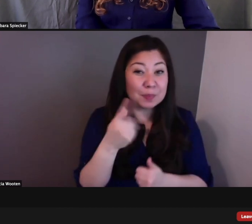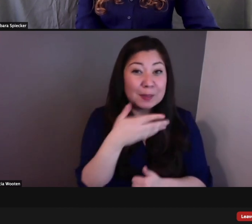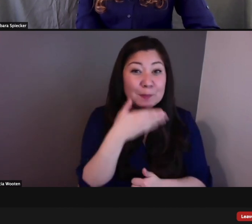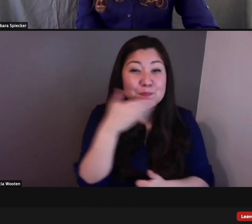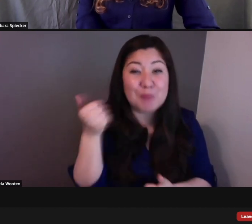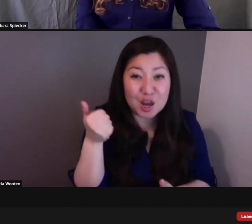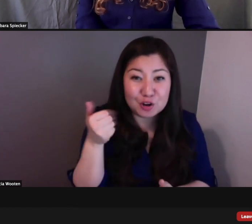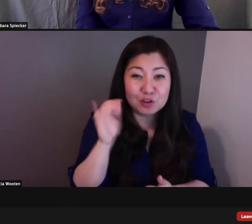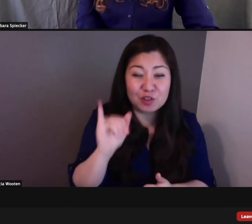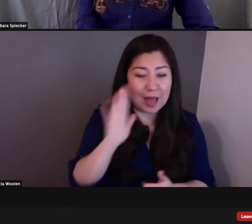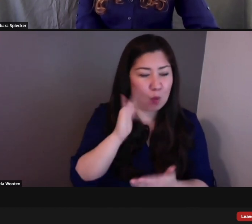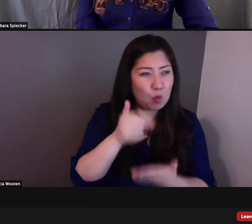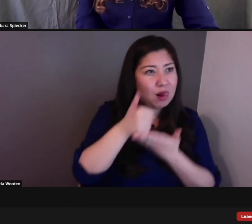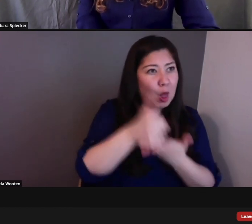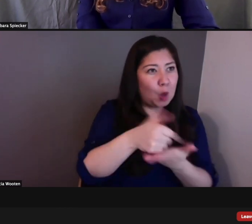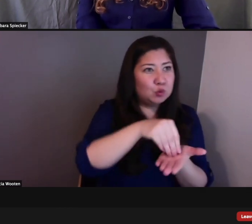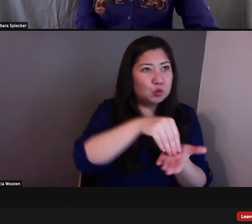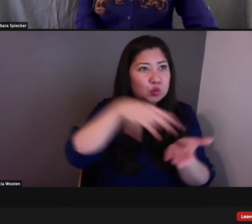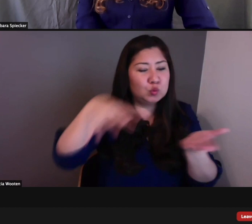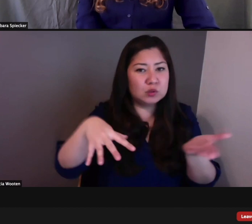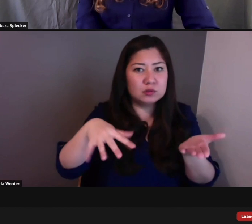Yes, and in the bilingual world,